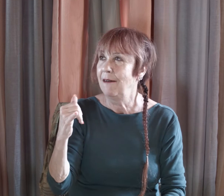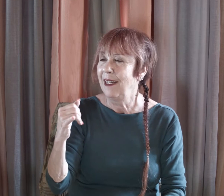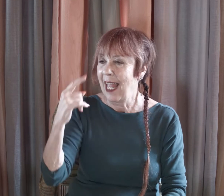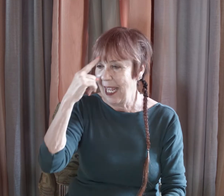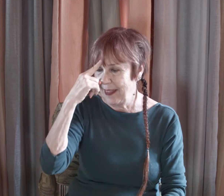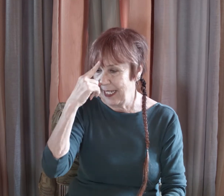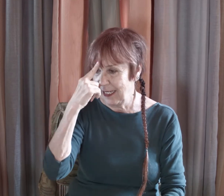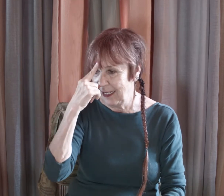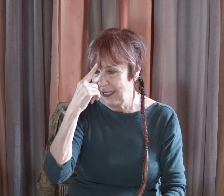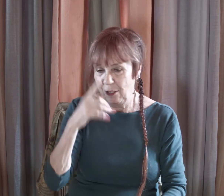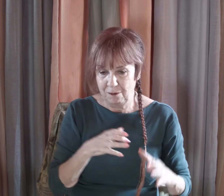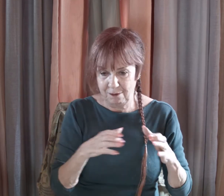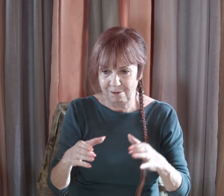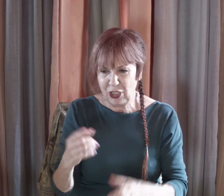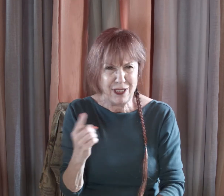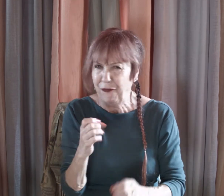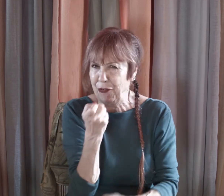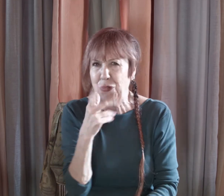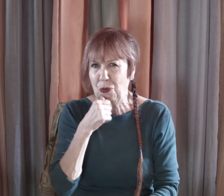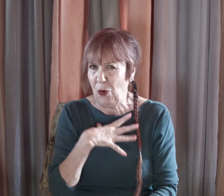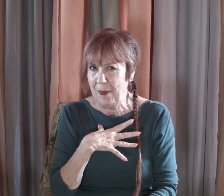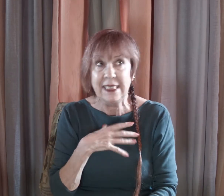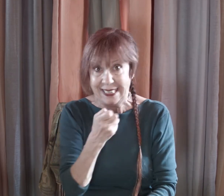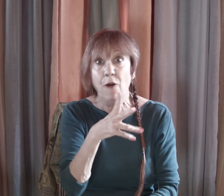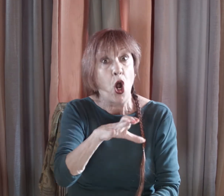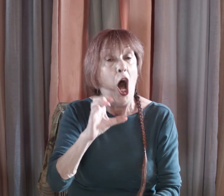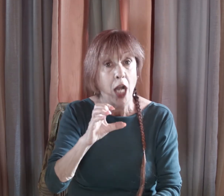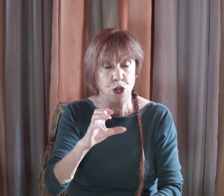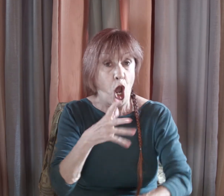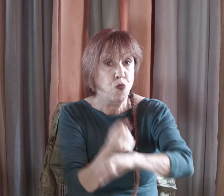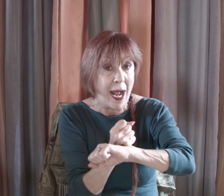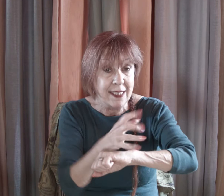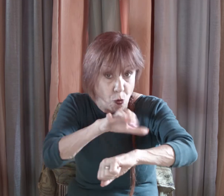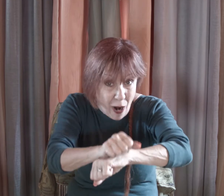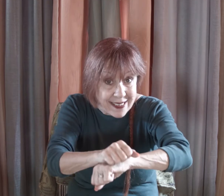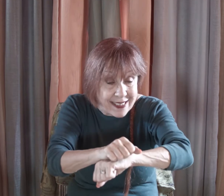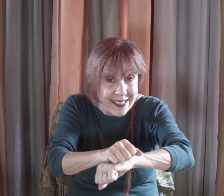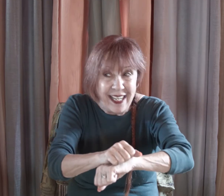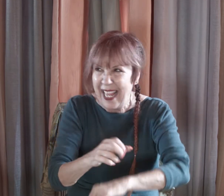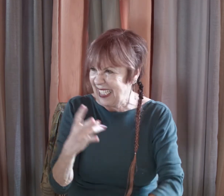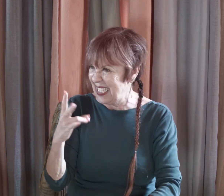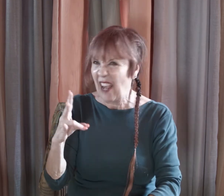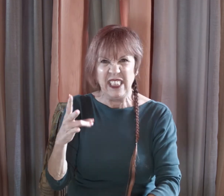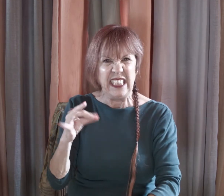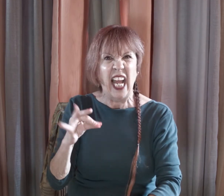only 17, I think, or 19 of us were women out of the several hundred arrested. So what you have is